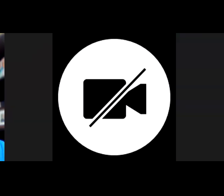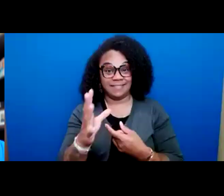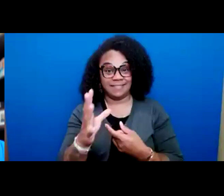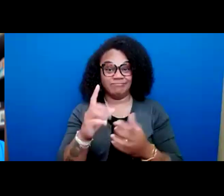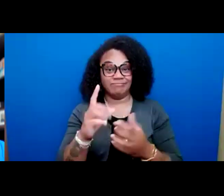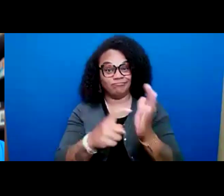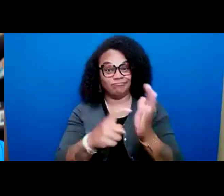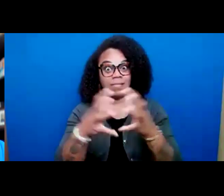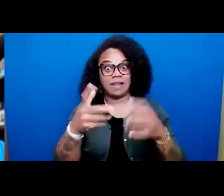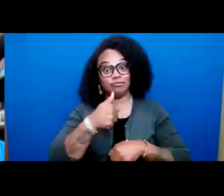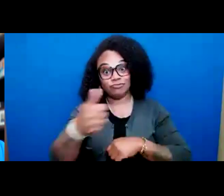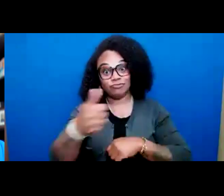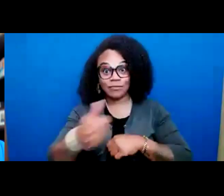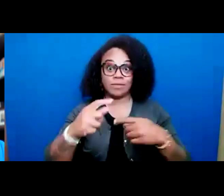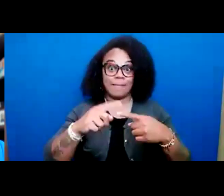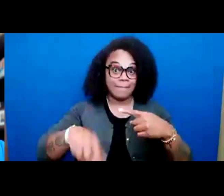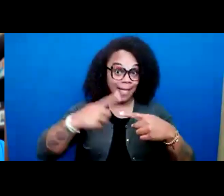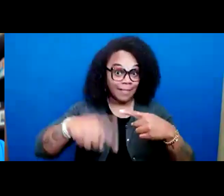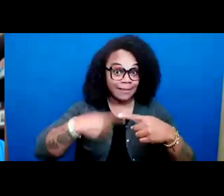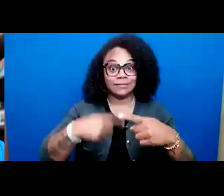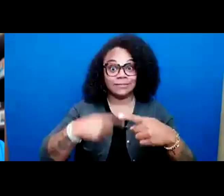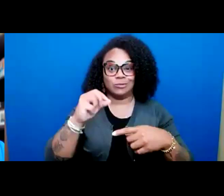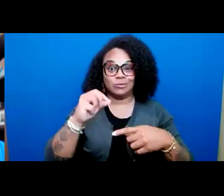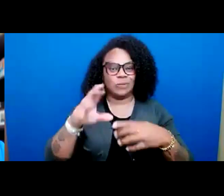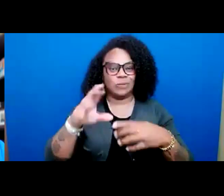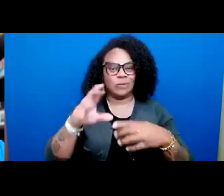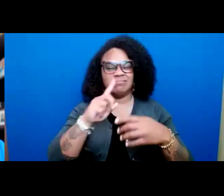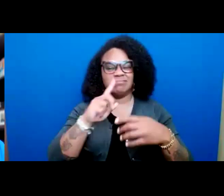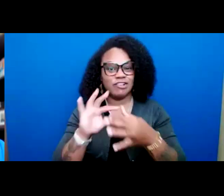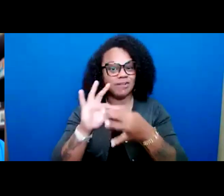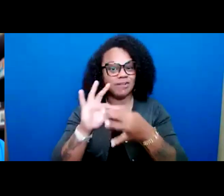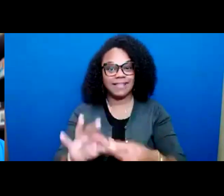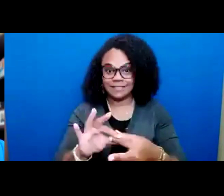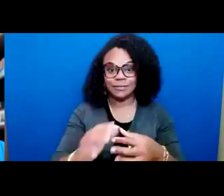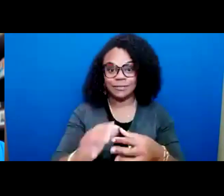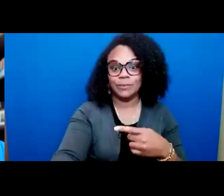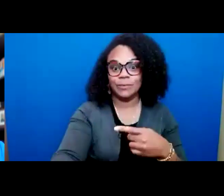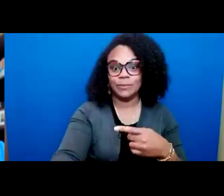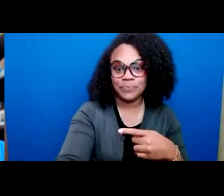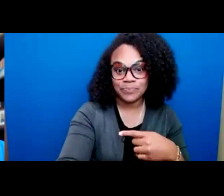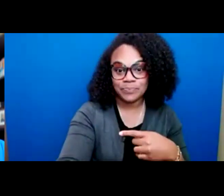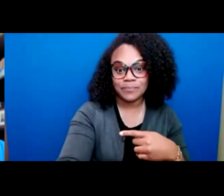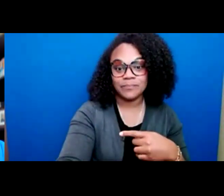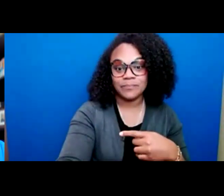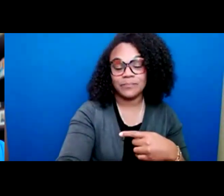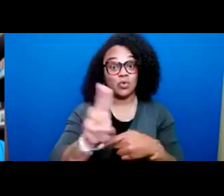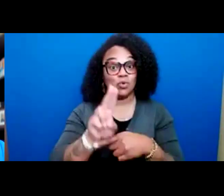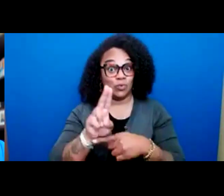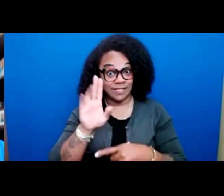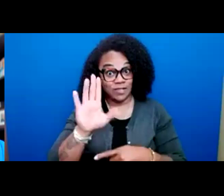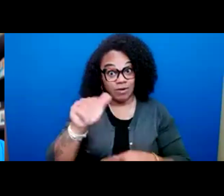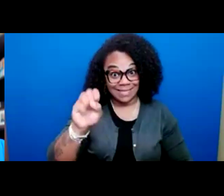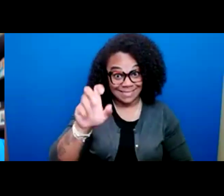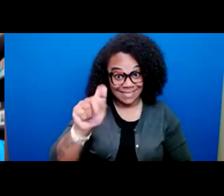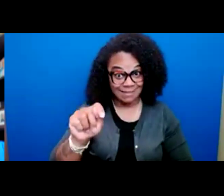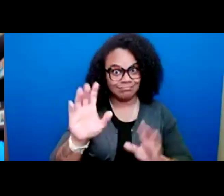mileage, anything related to the cross use of an asset, then I want you to listen